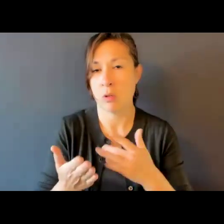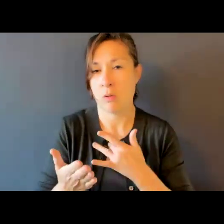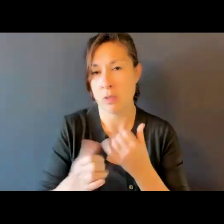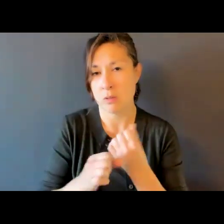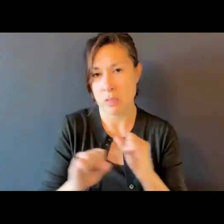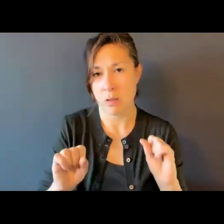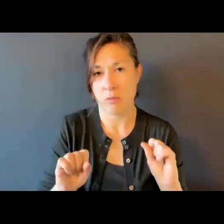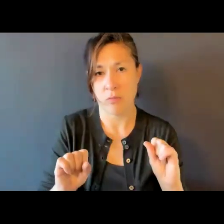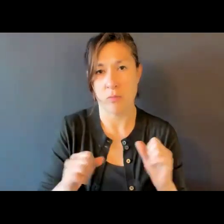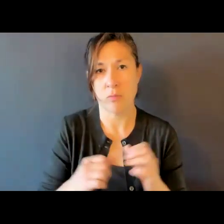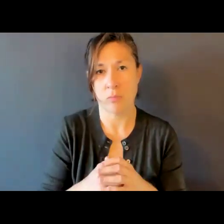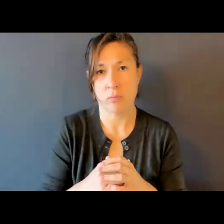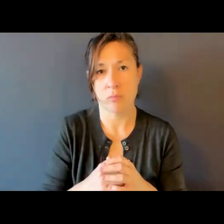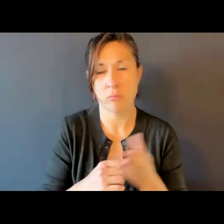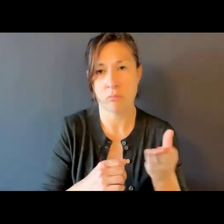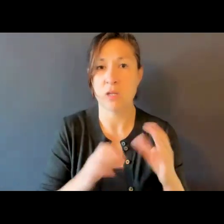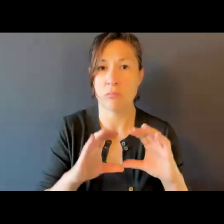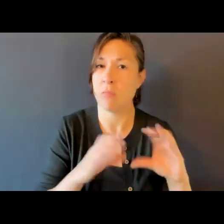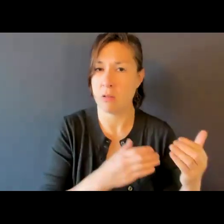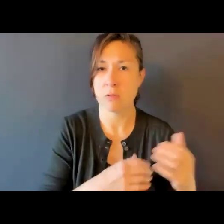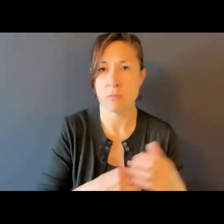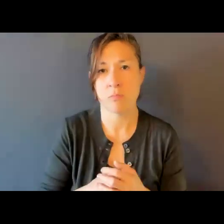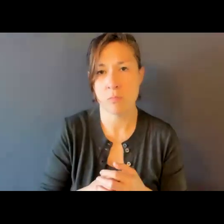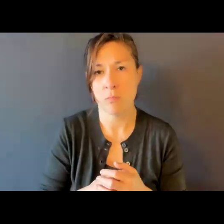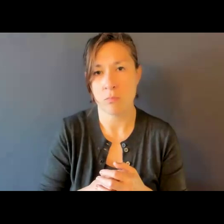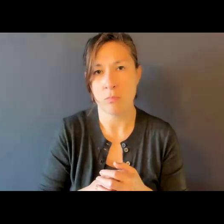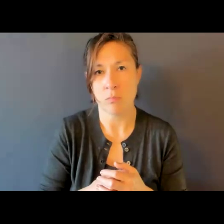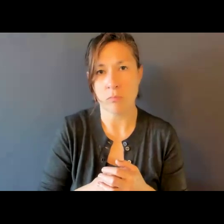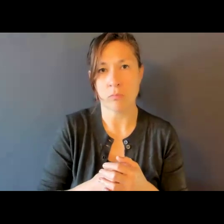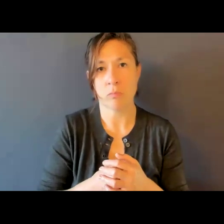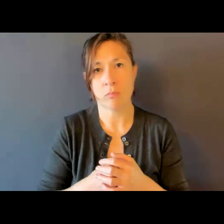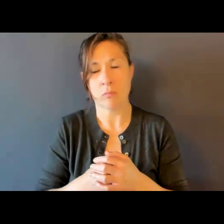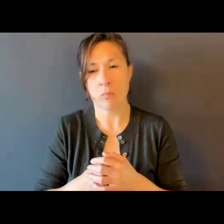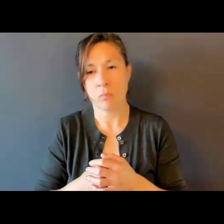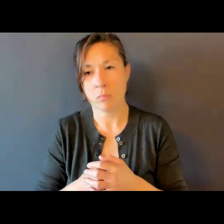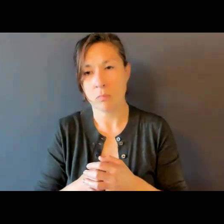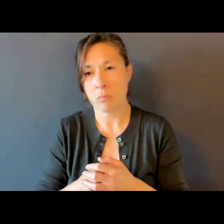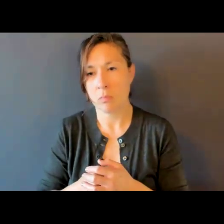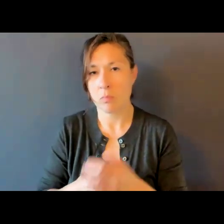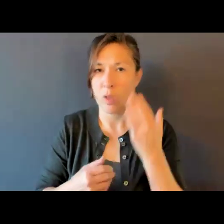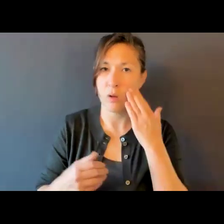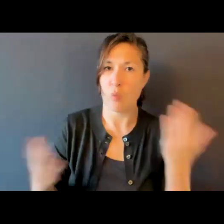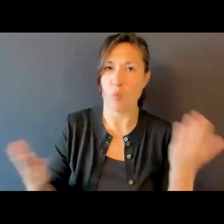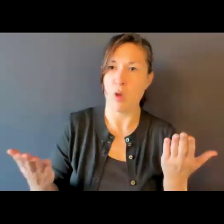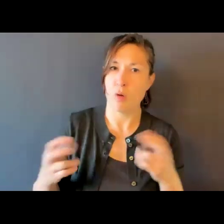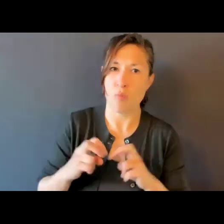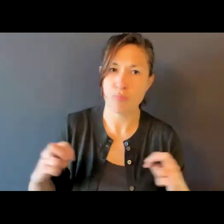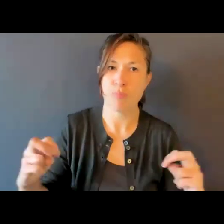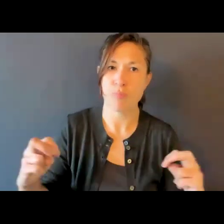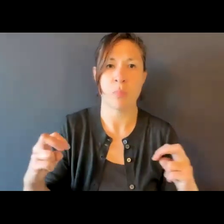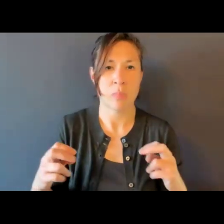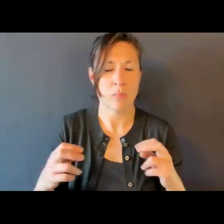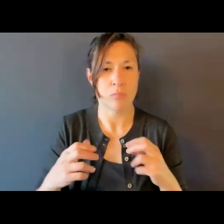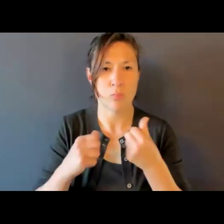our classrooms, particularly as we all process. And appreciate